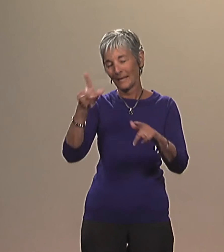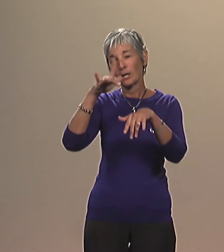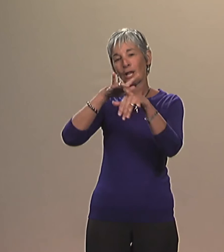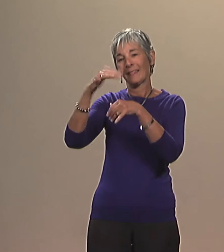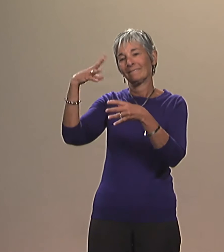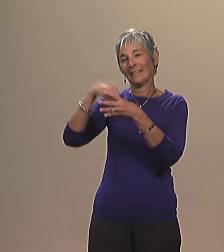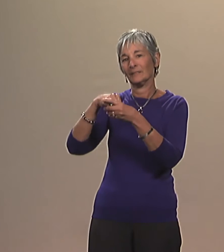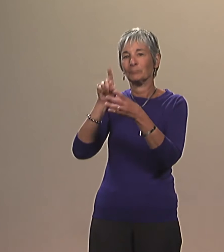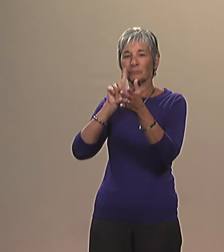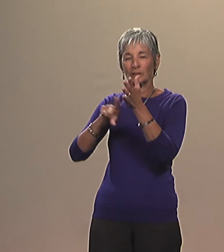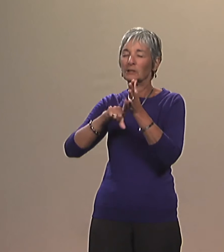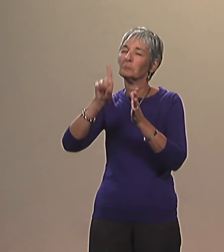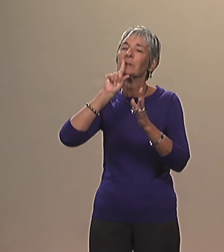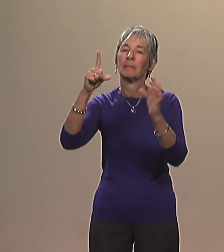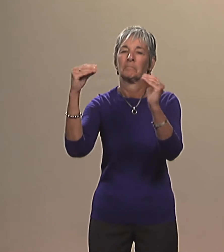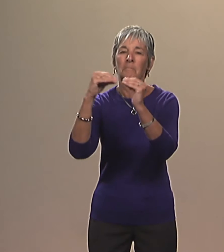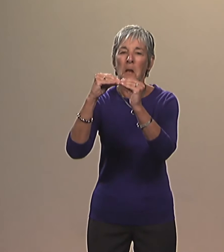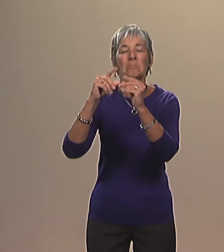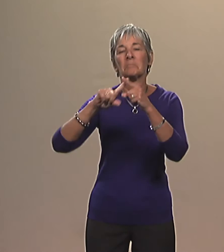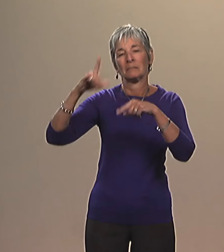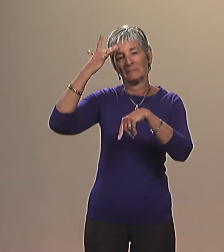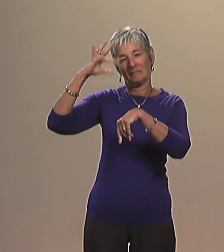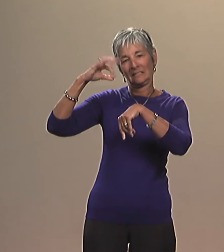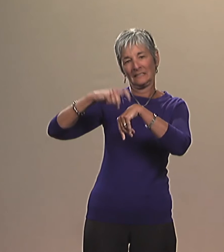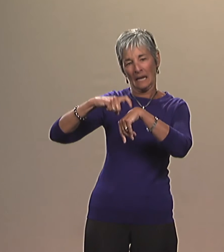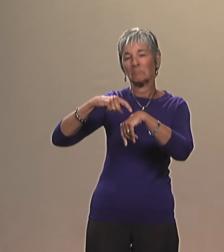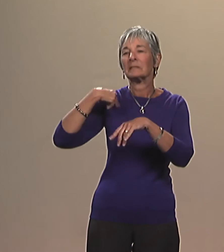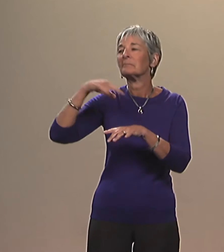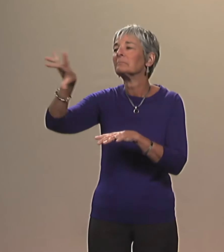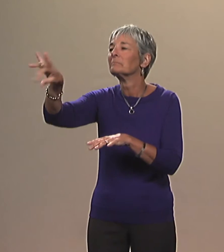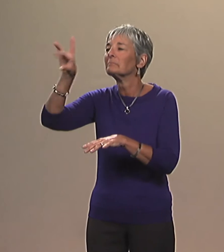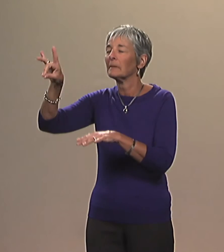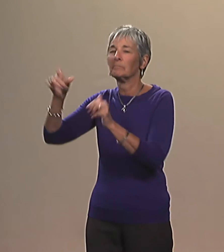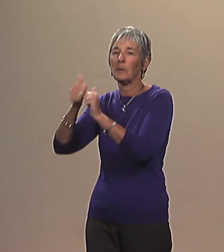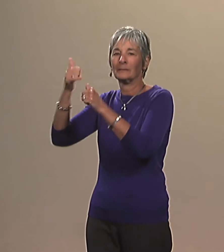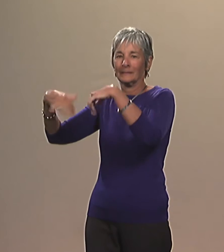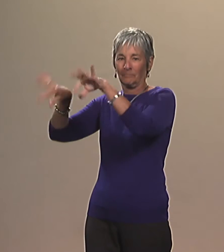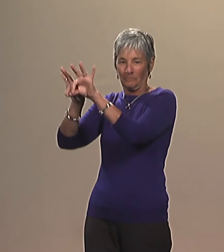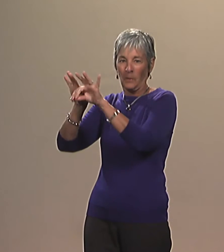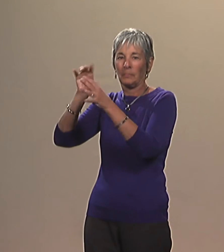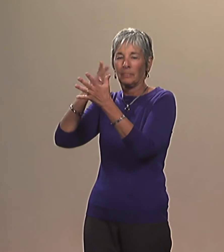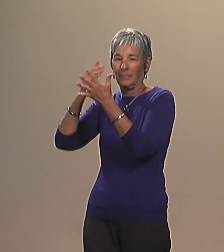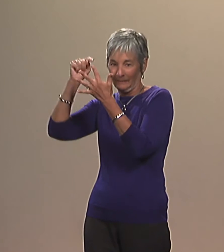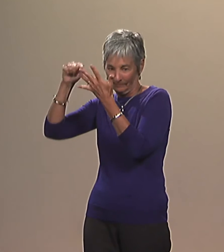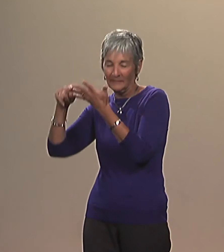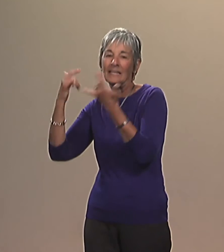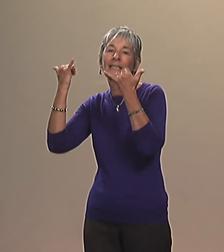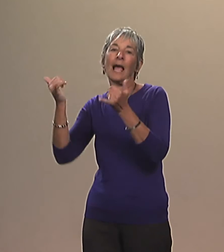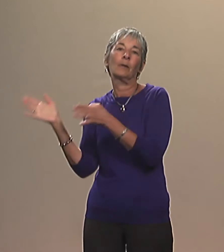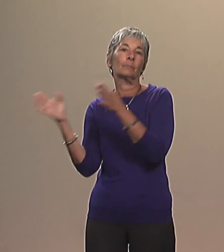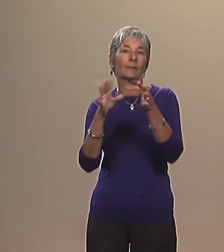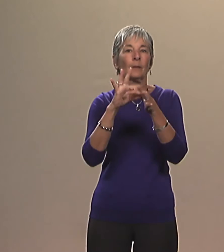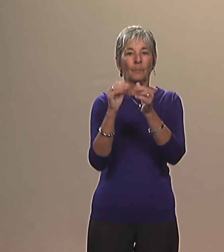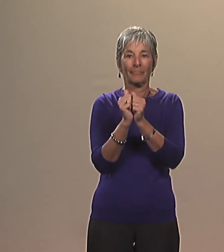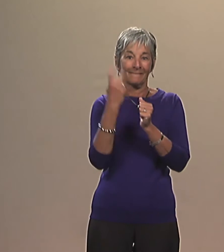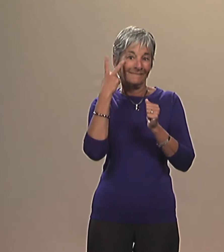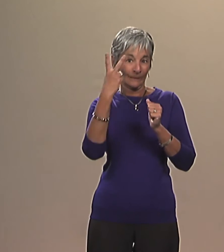There is more research on early intervention, but because of time, I have selected the most important to describe here. Now let's move to visual